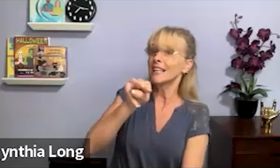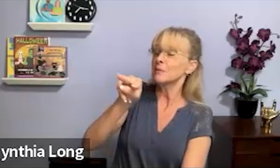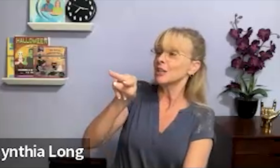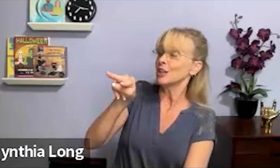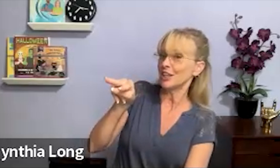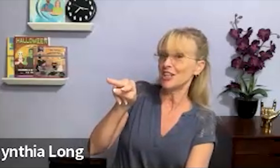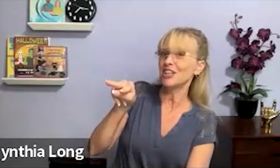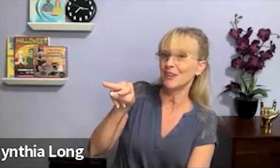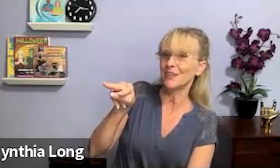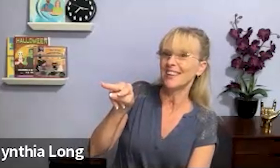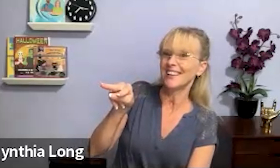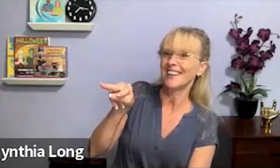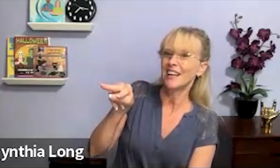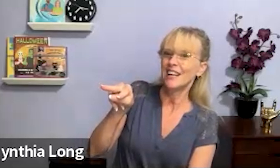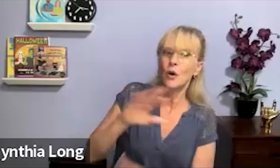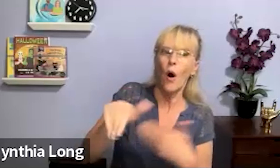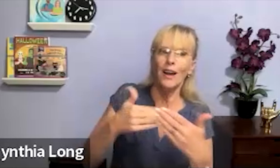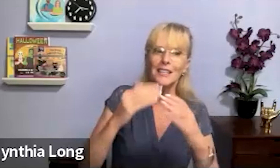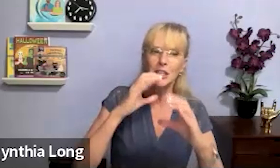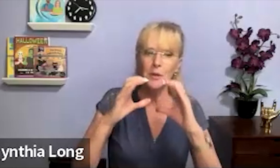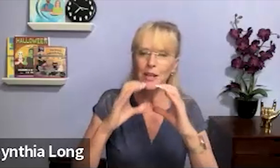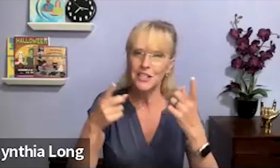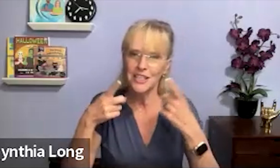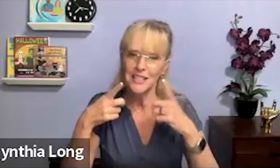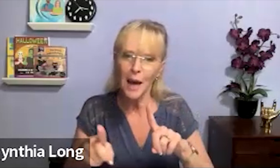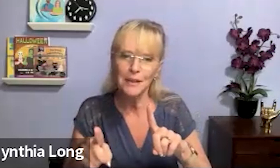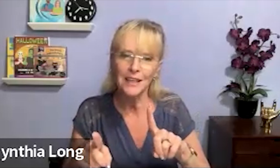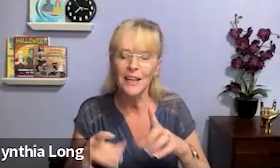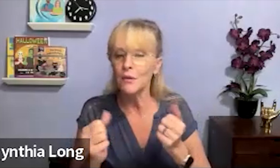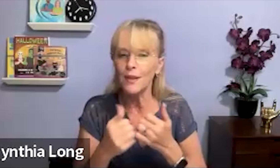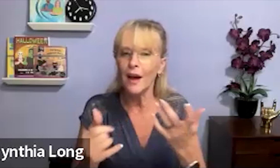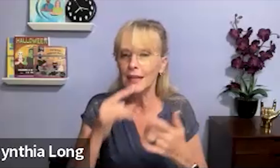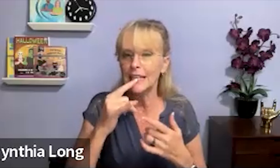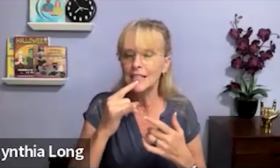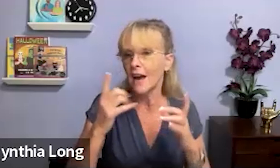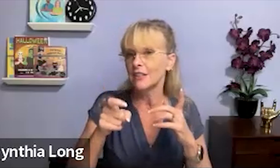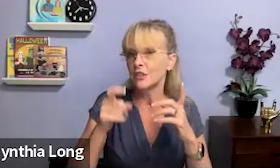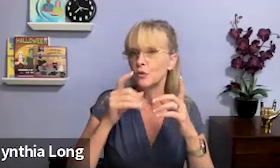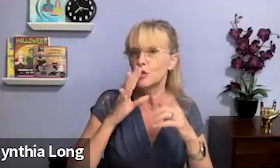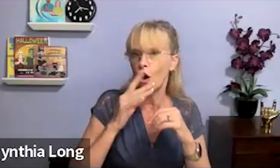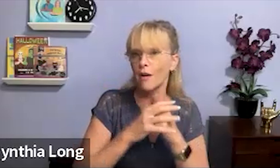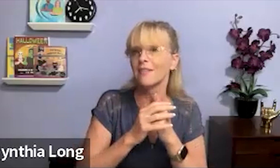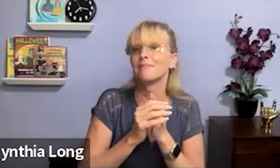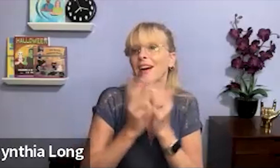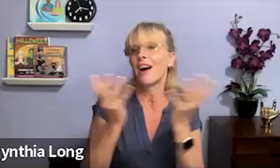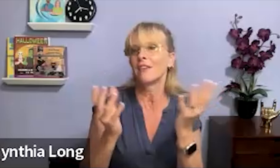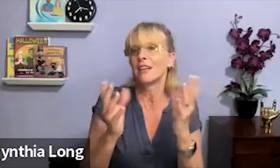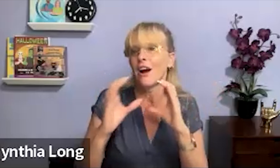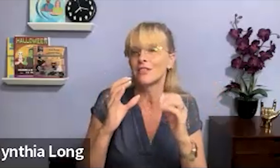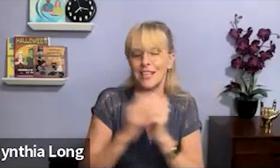them to look at you. So all of this communication is happening even without the kids having to talk or having a